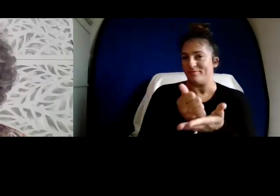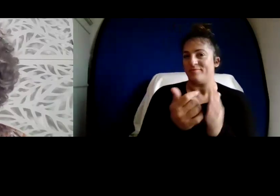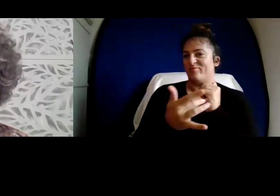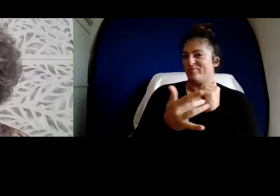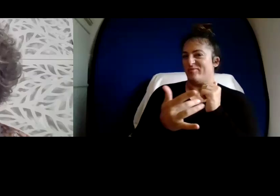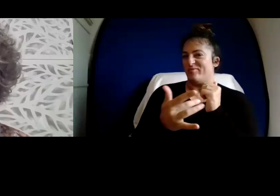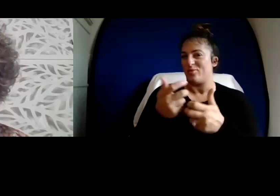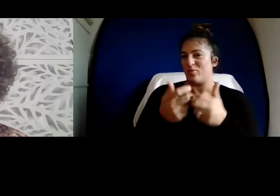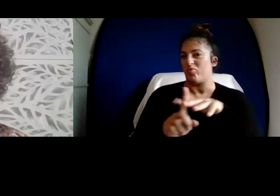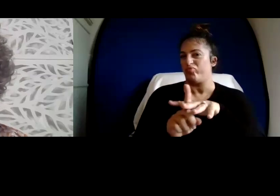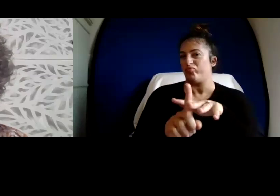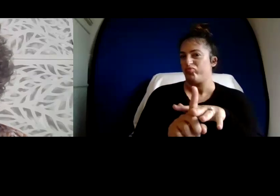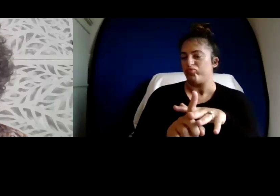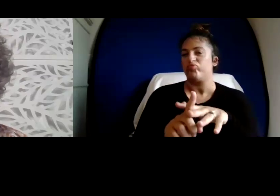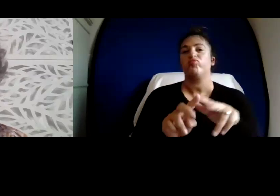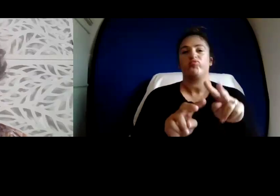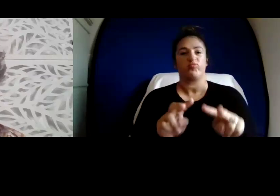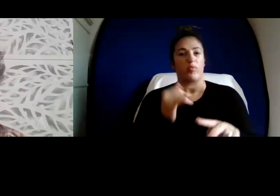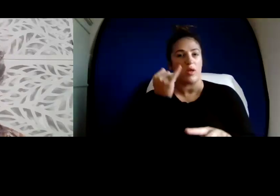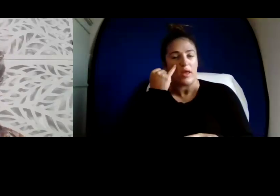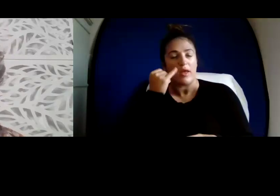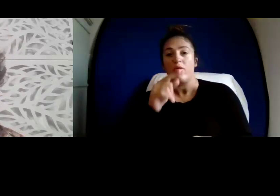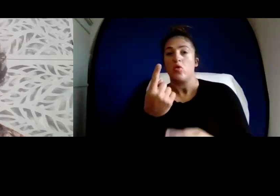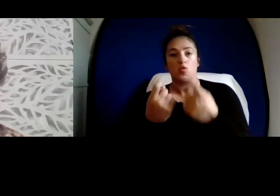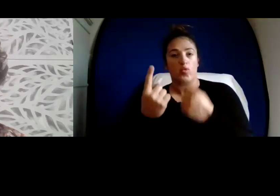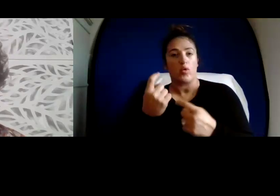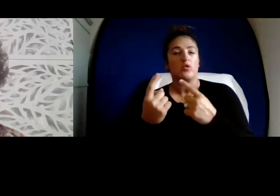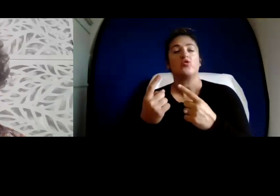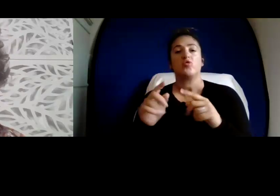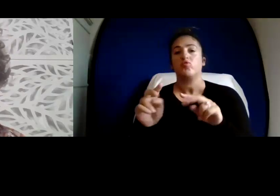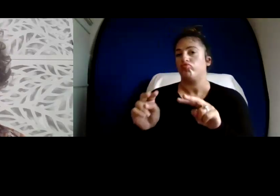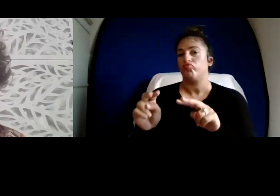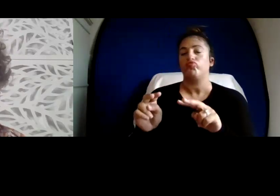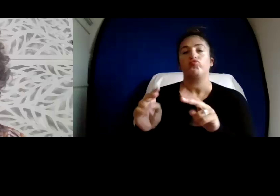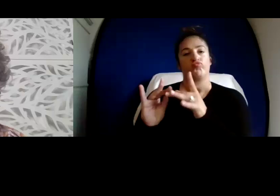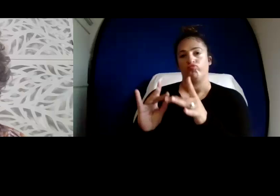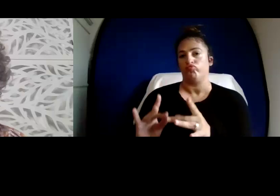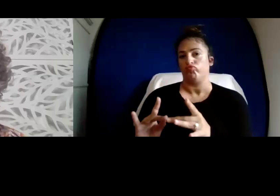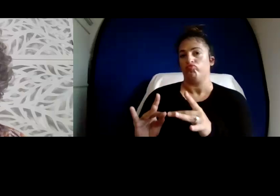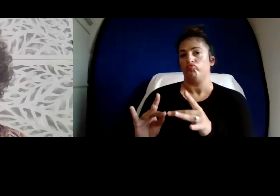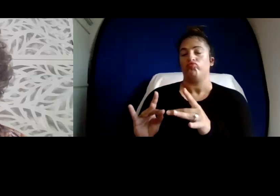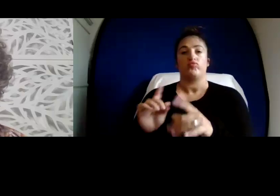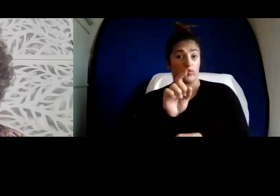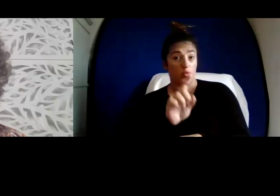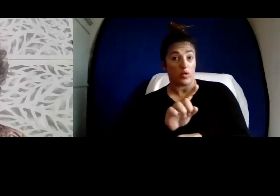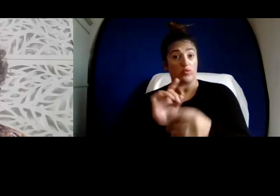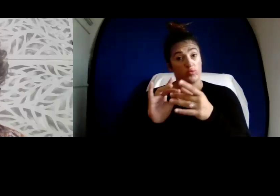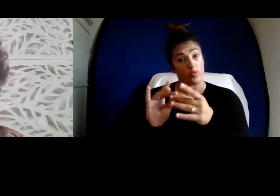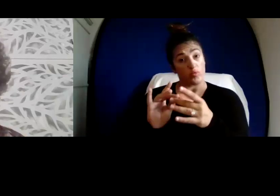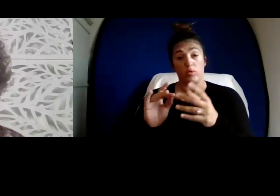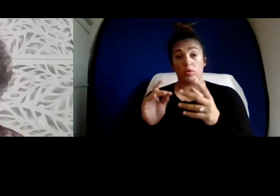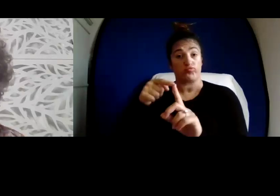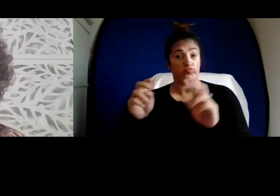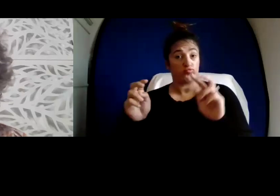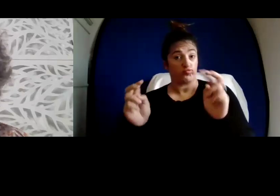issues we have and help monitor the chat if you have any questions throughout the craft. Of course, if you do have any questions or comments on the craft or topic, feel